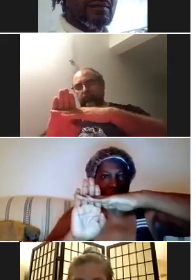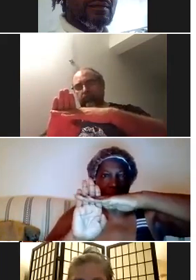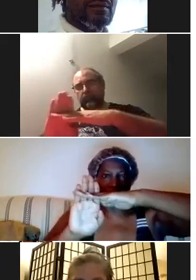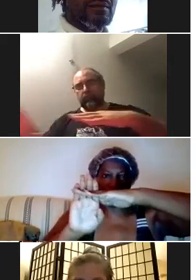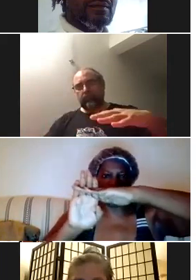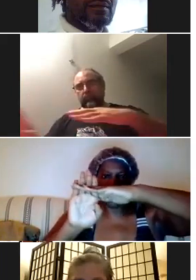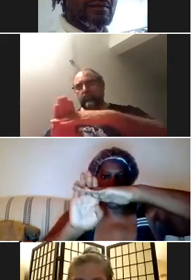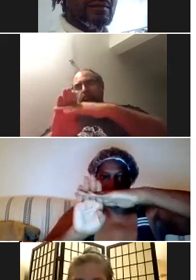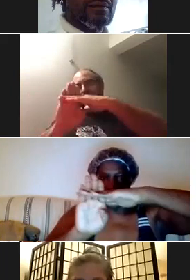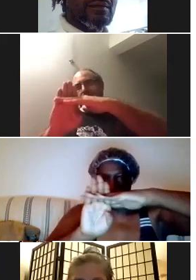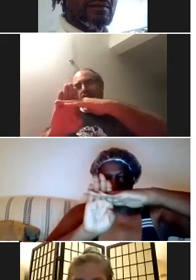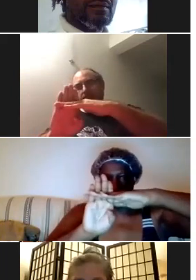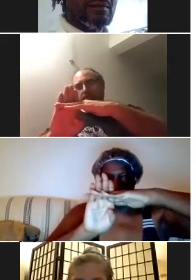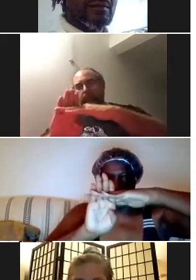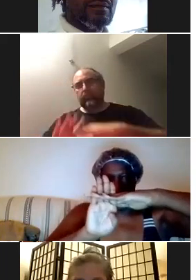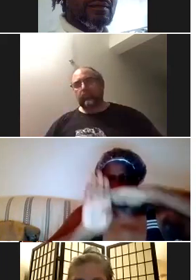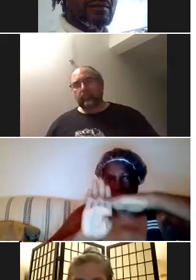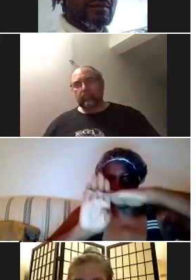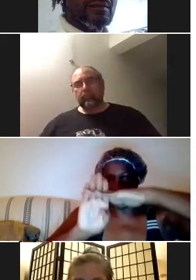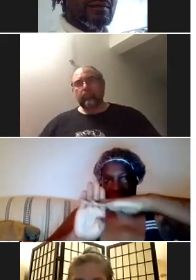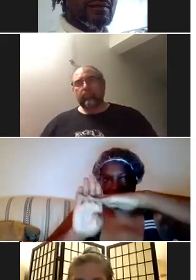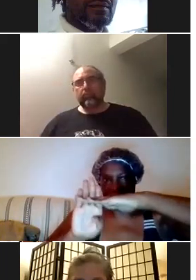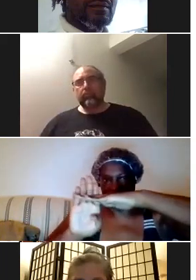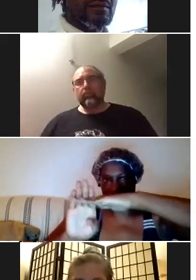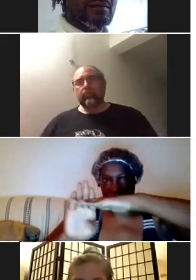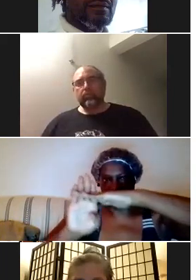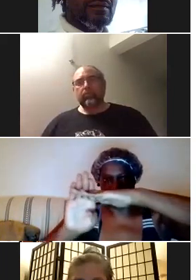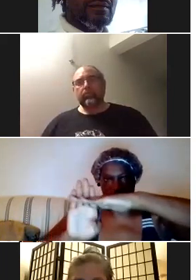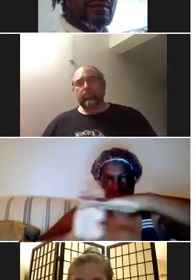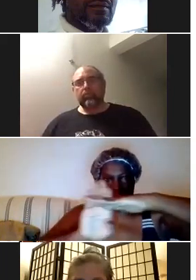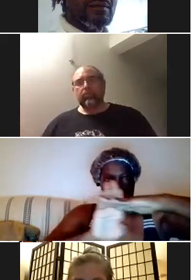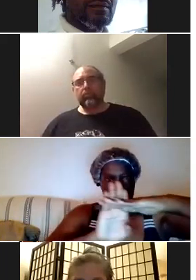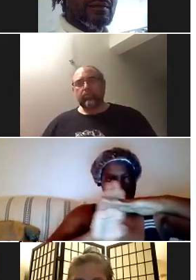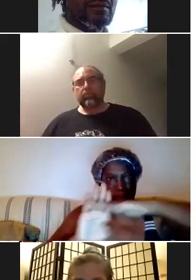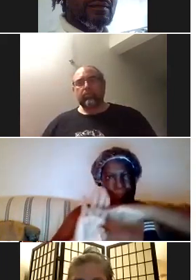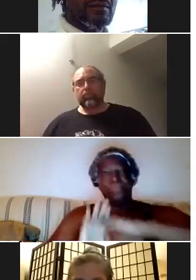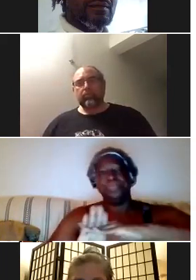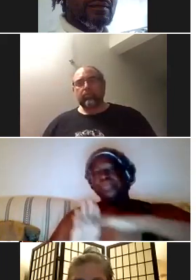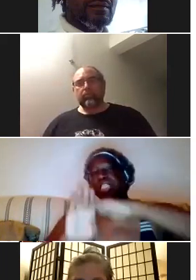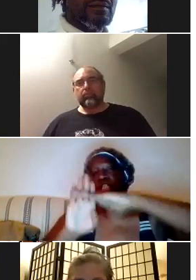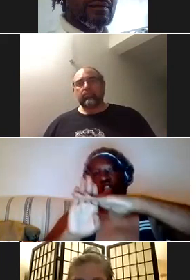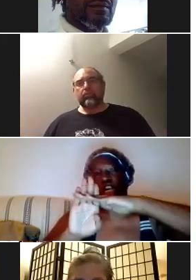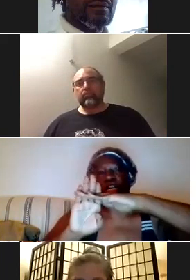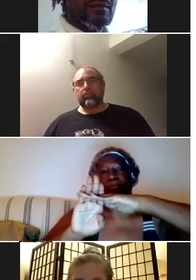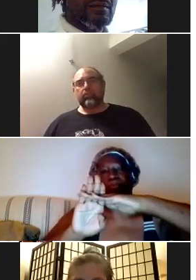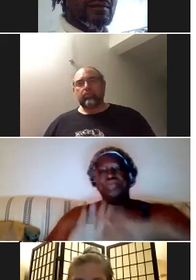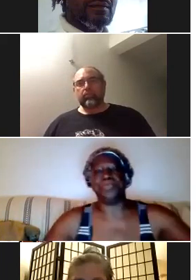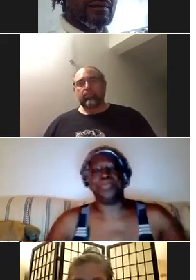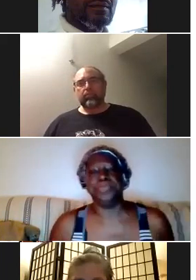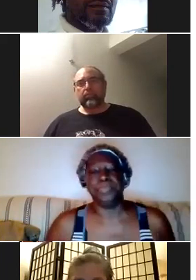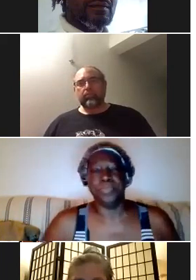representing the water, and your dominant hand is representing the fin moving through the water. Shark.